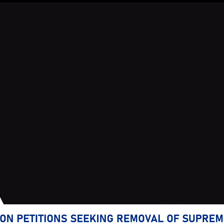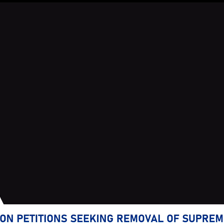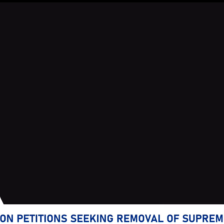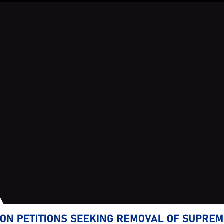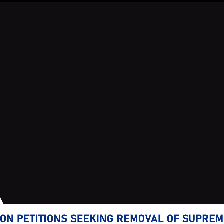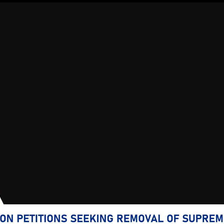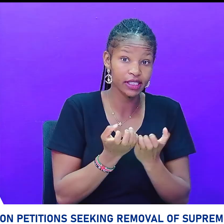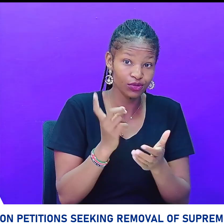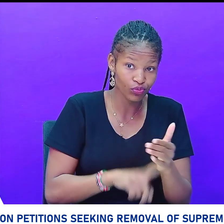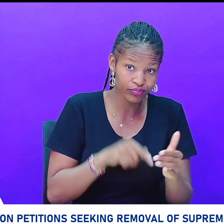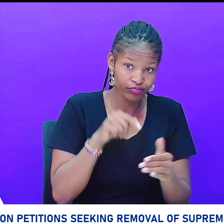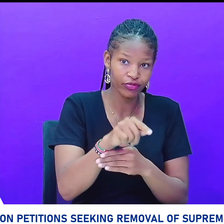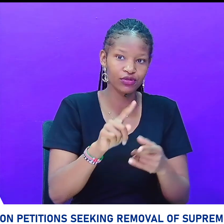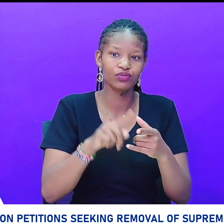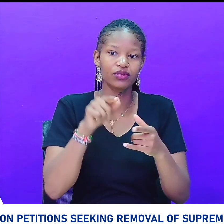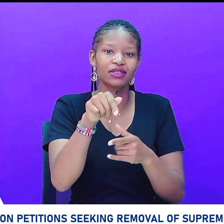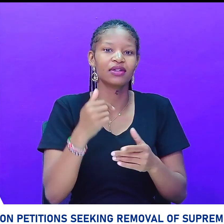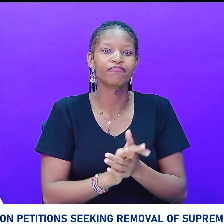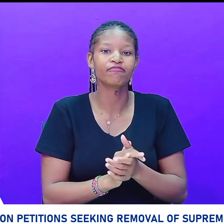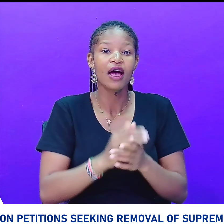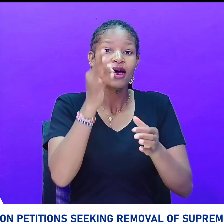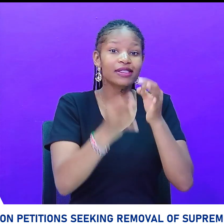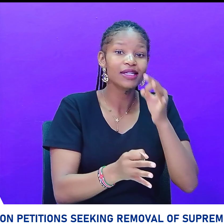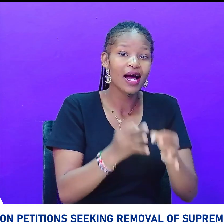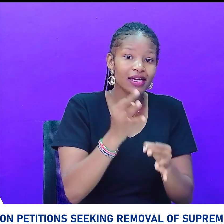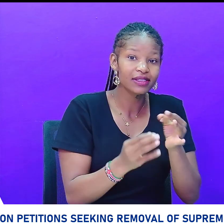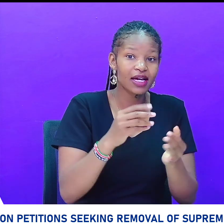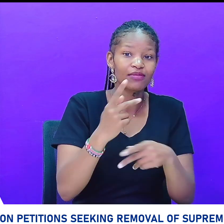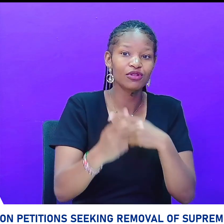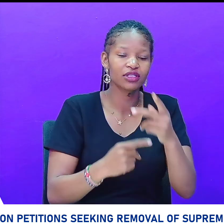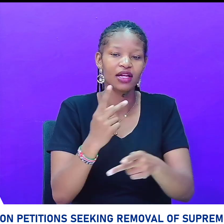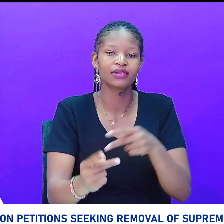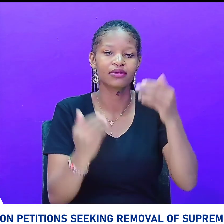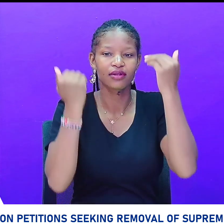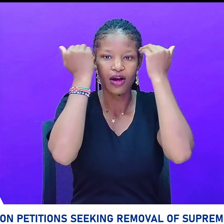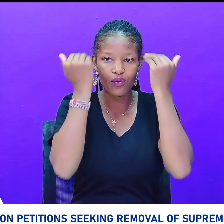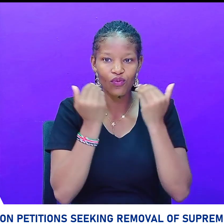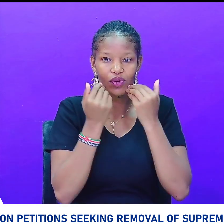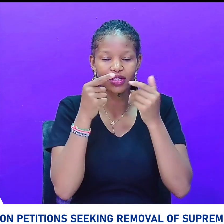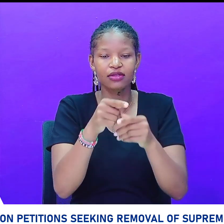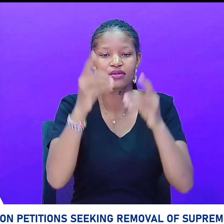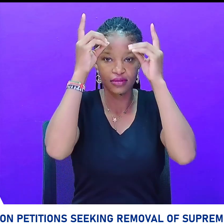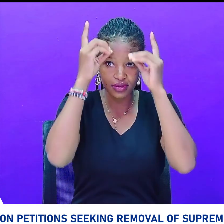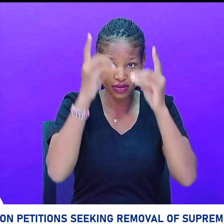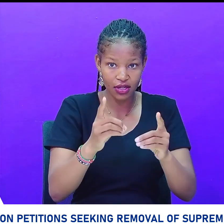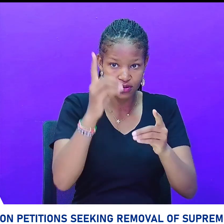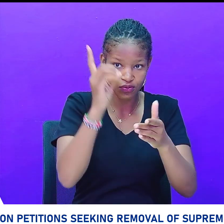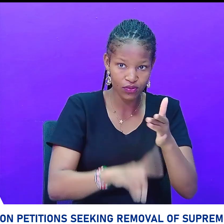to streamline the judicial process. The court's decision aims to ensure a fair